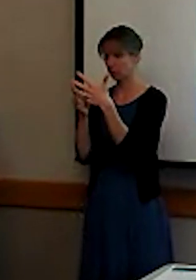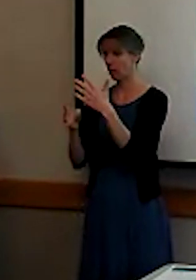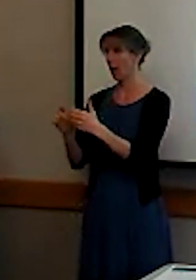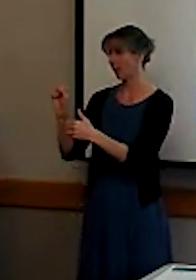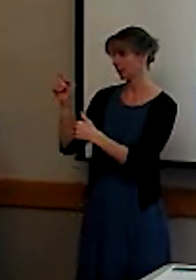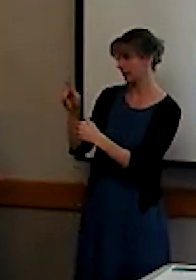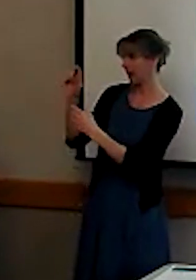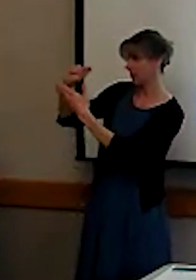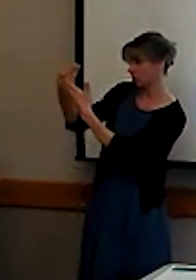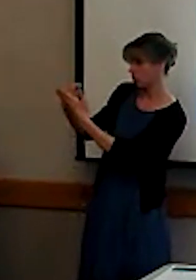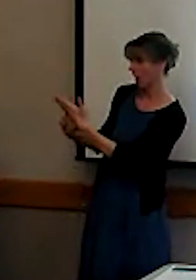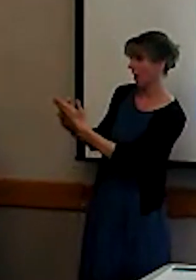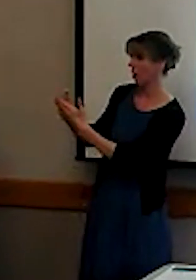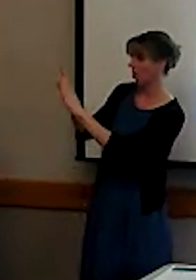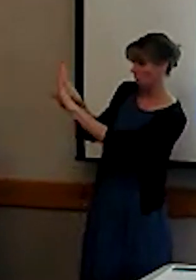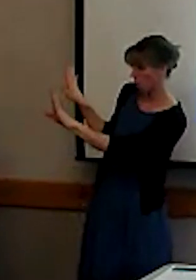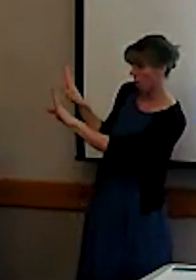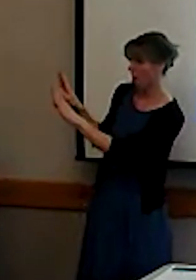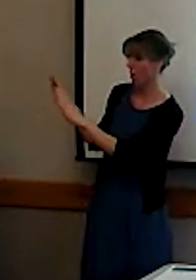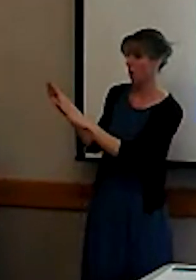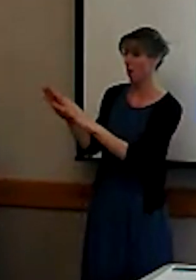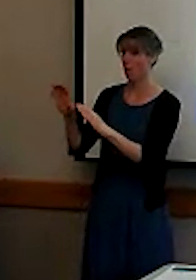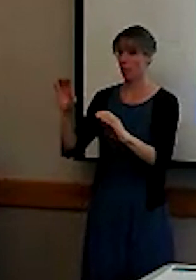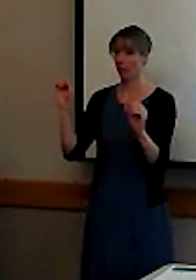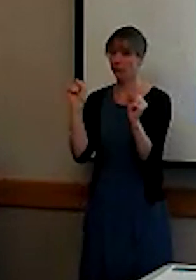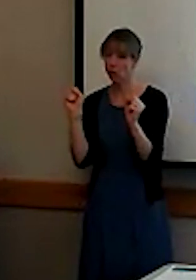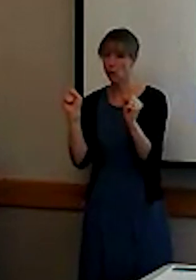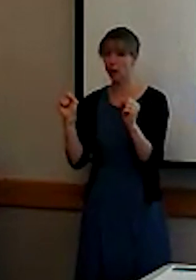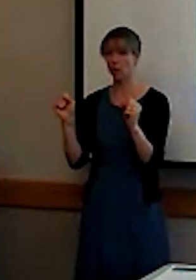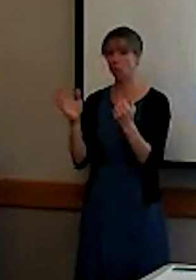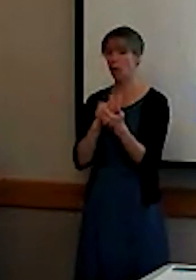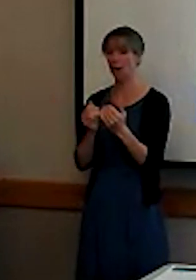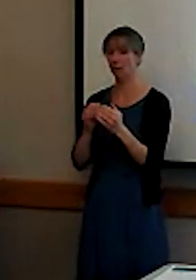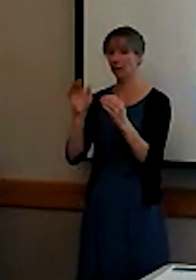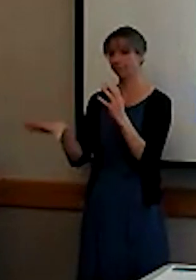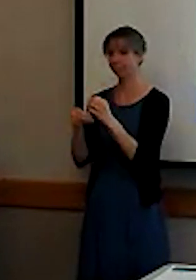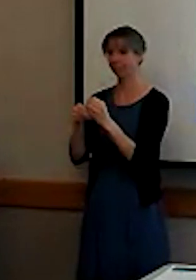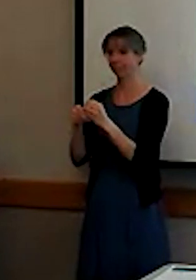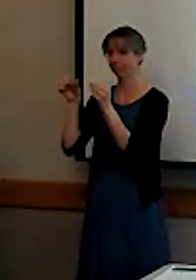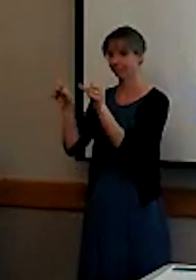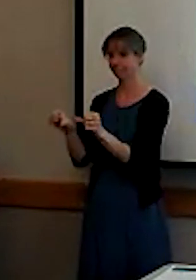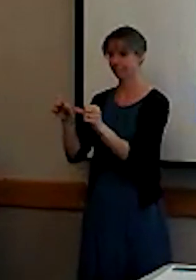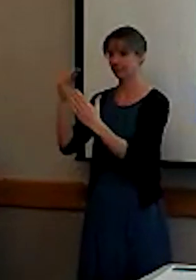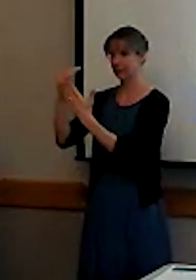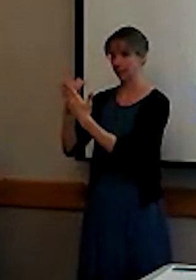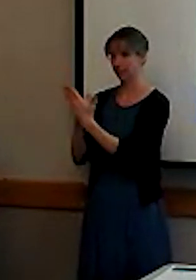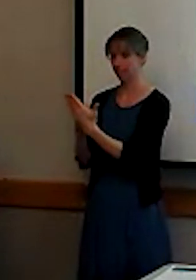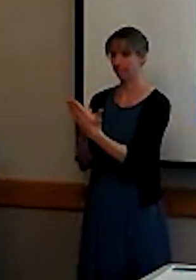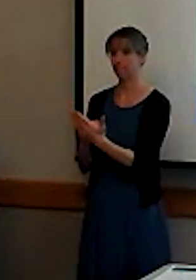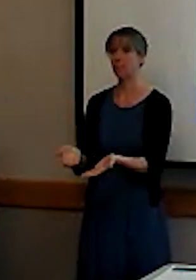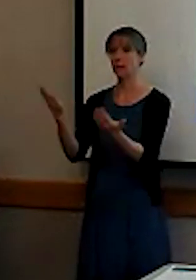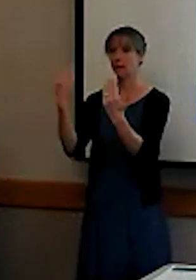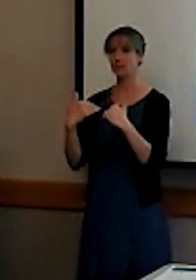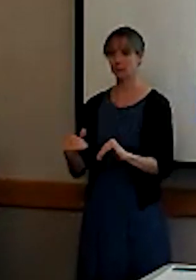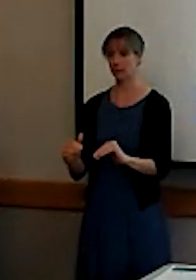put steps on the board, on the wall, on the refrigerator, everything like that. So the